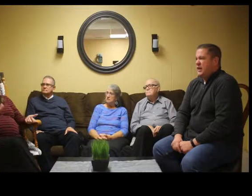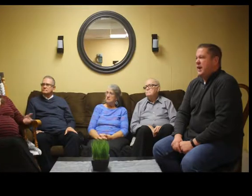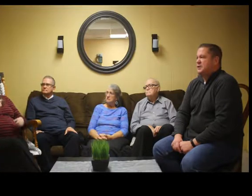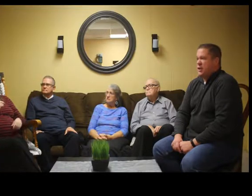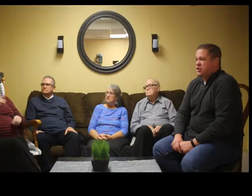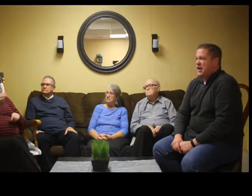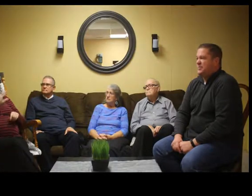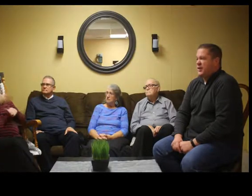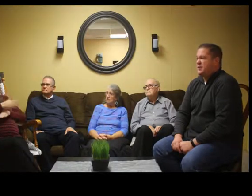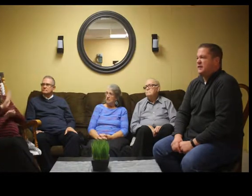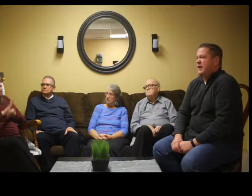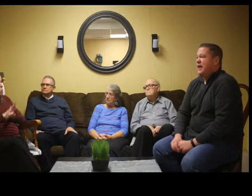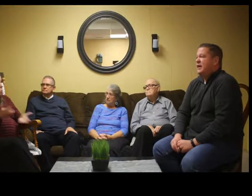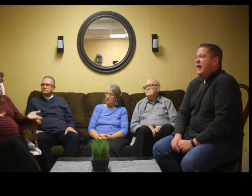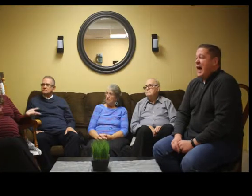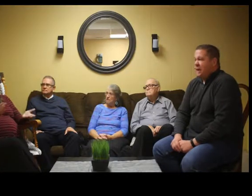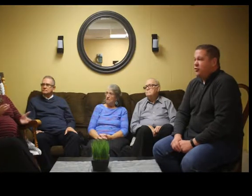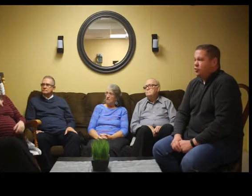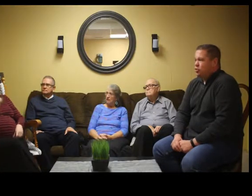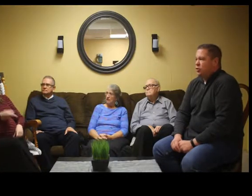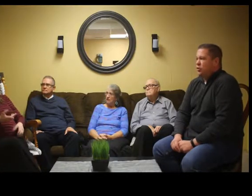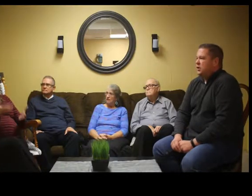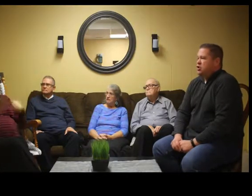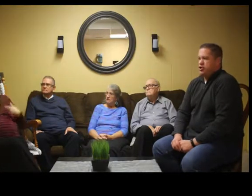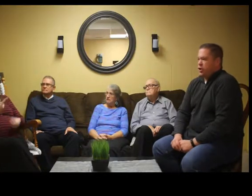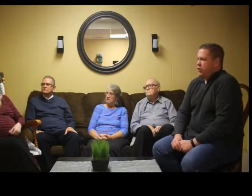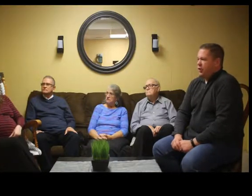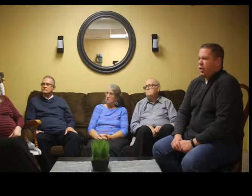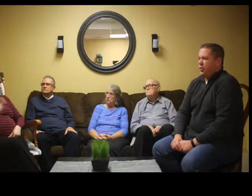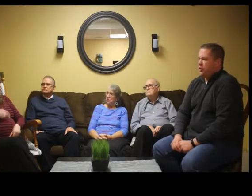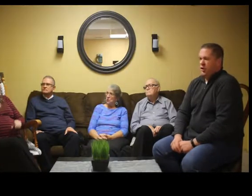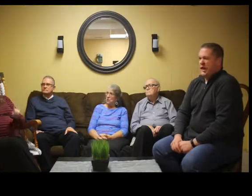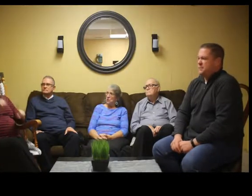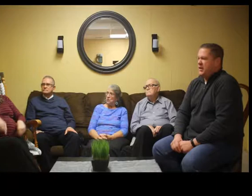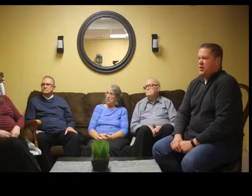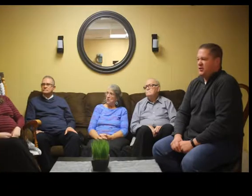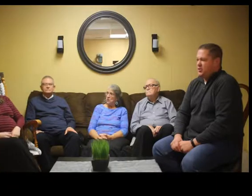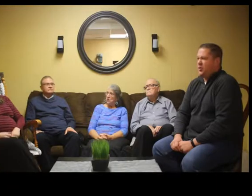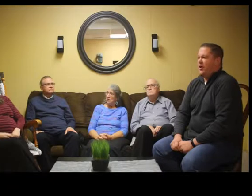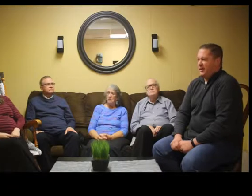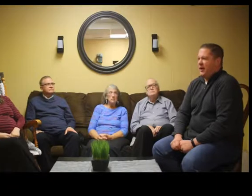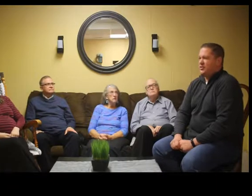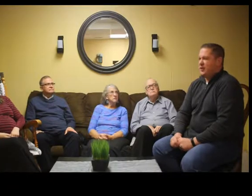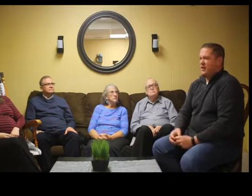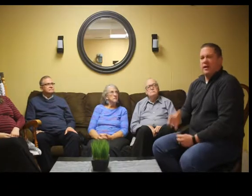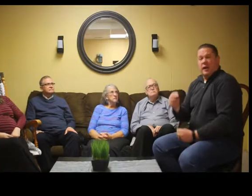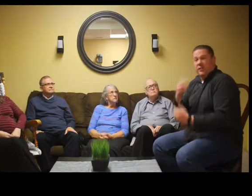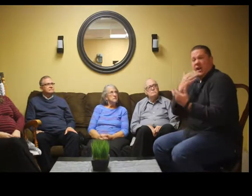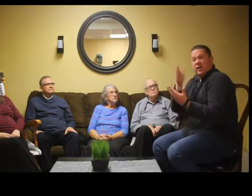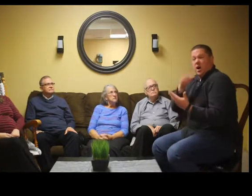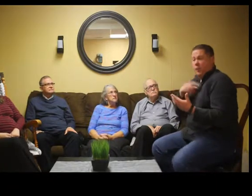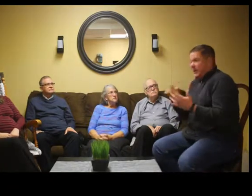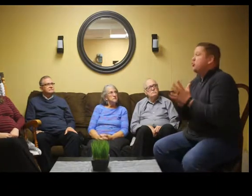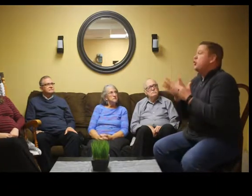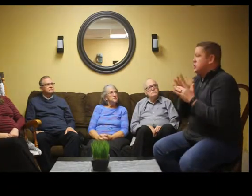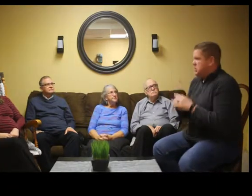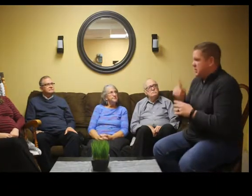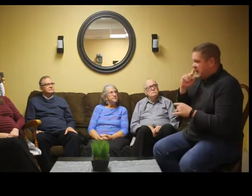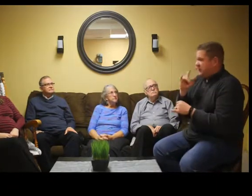class, lunchtime, things like that. After school, sure, you know, you can ask me any question you want, and I would answer that. And thank God we need Christians in the deaf